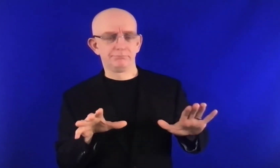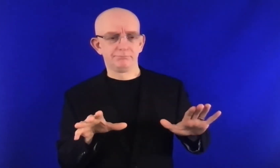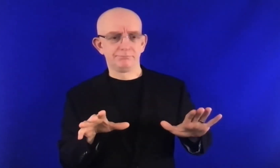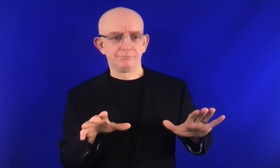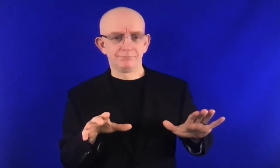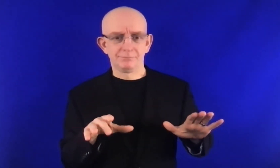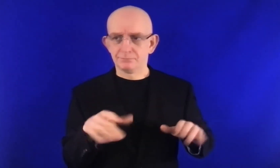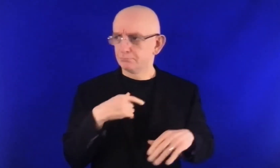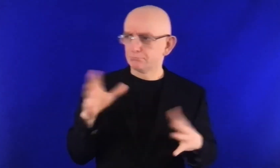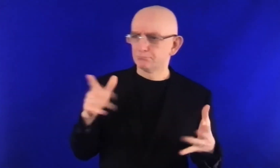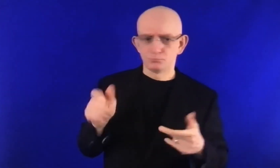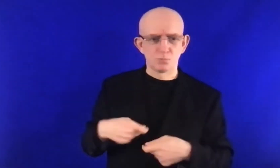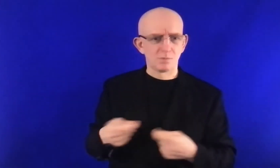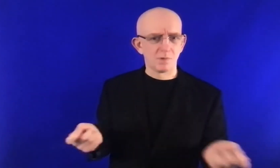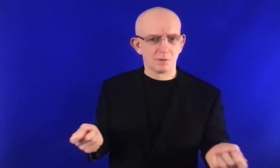the fact that